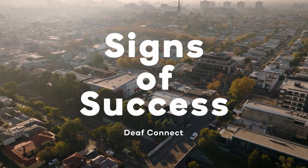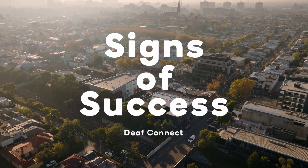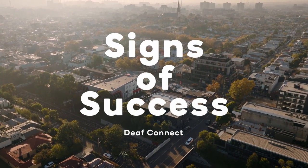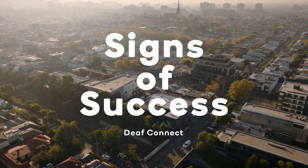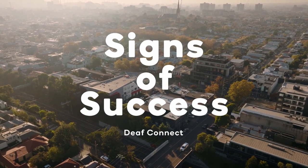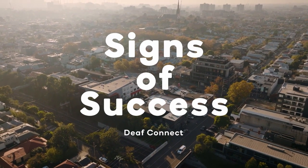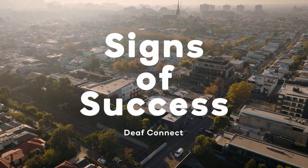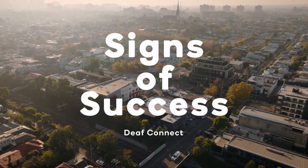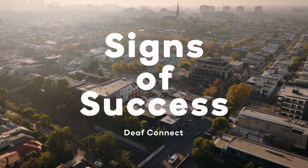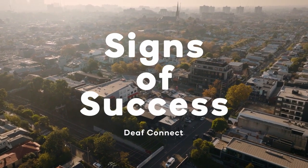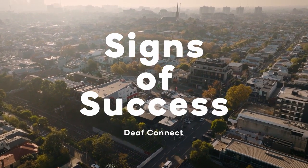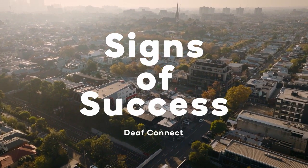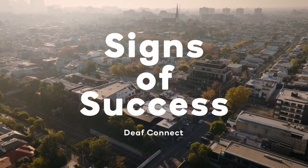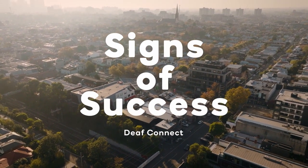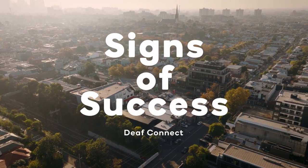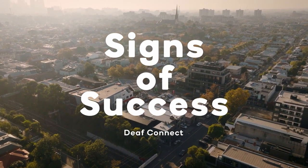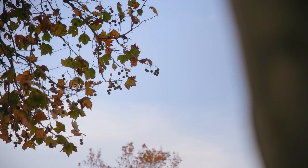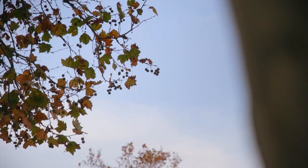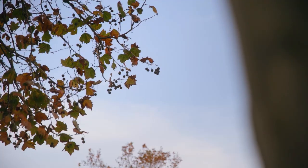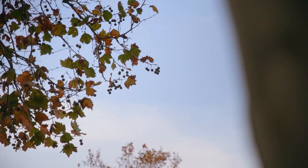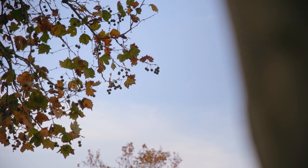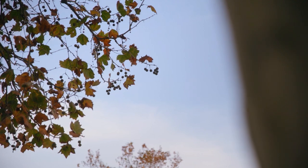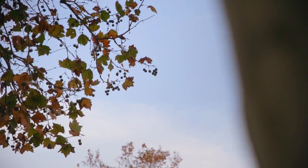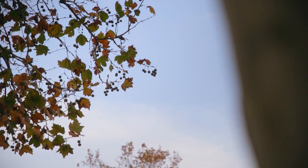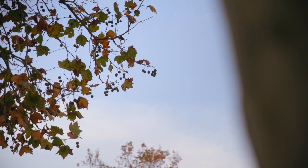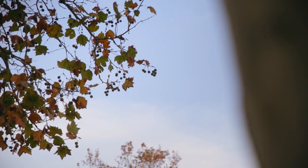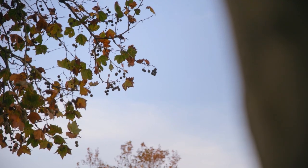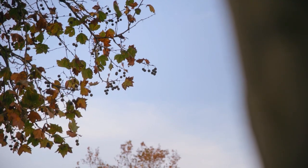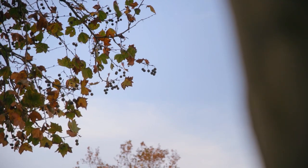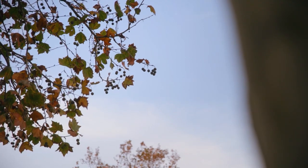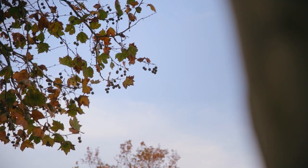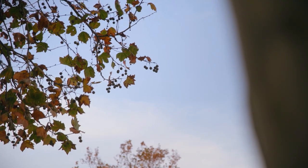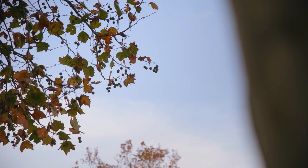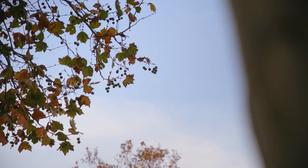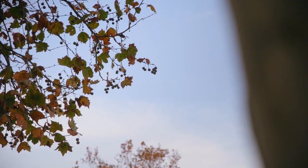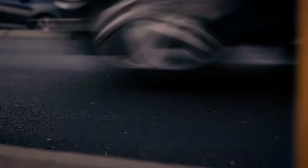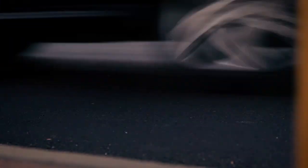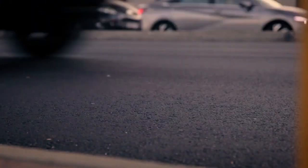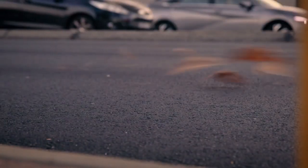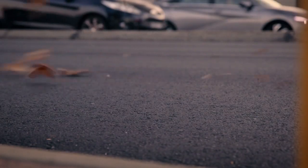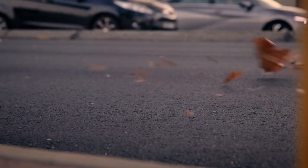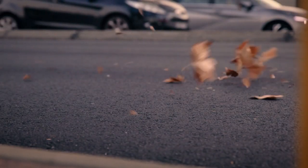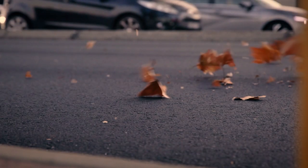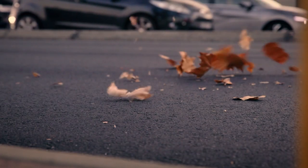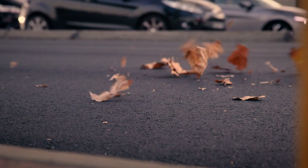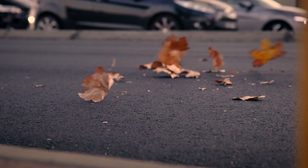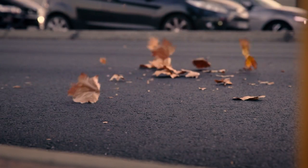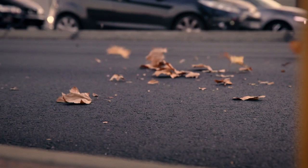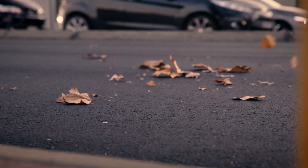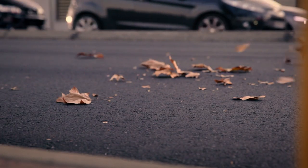Text, signs of success. Deaf Connect. Leaves blow along a busy street. Cars stream past 2 brick buildings.